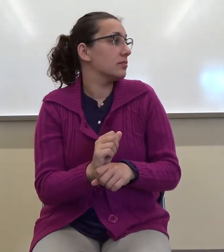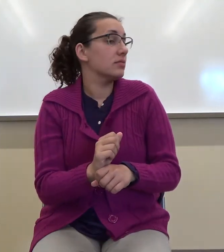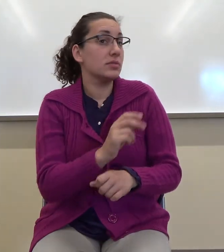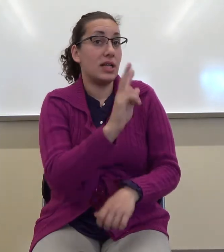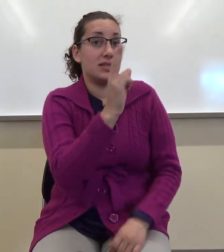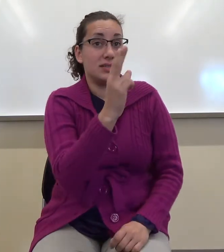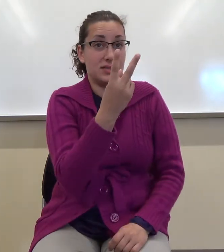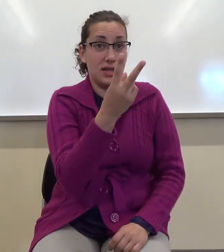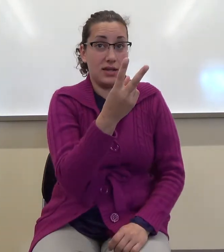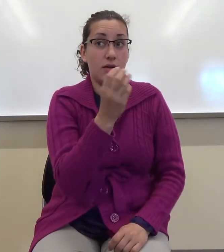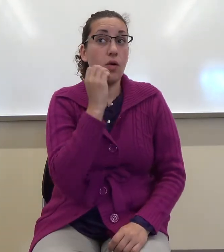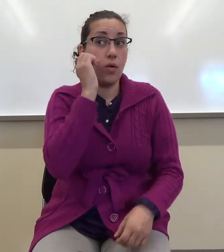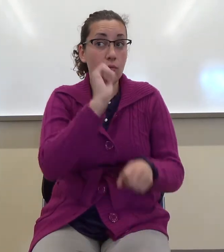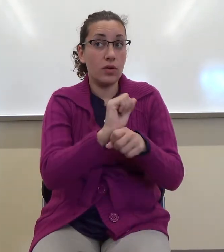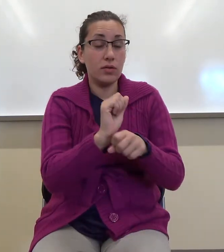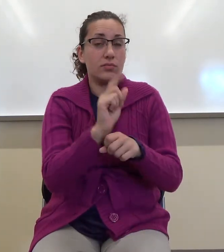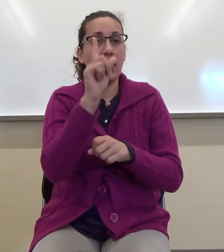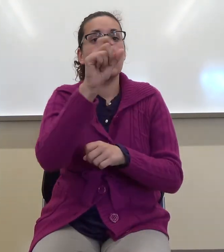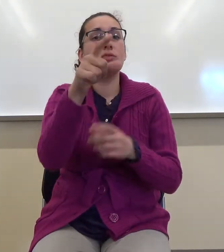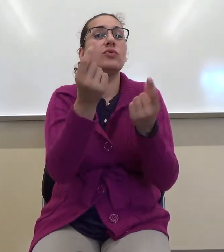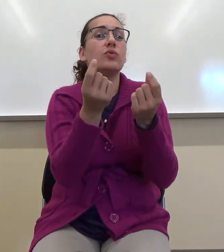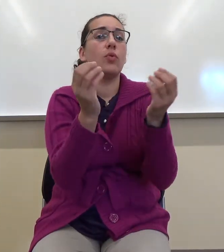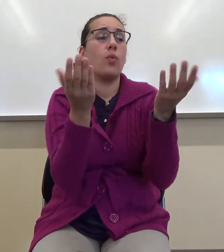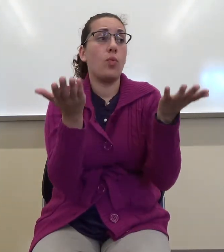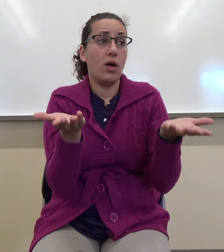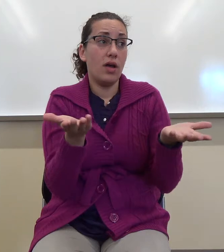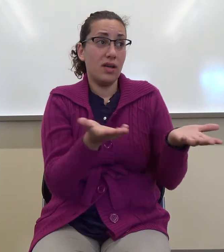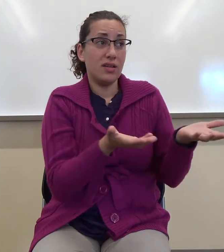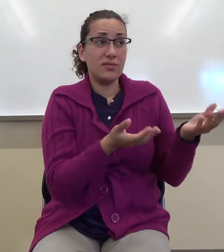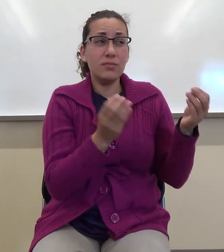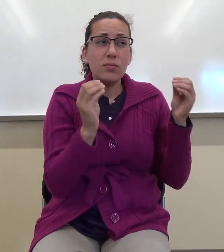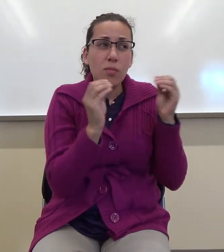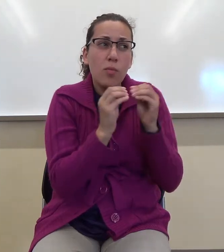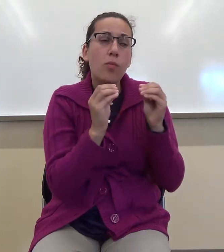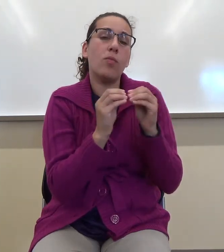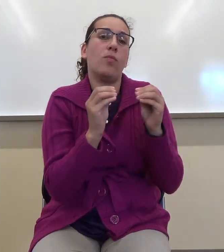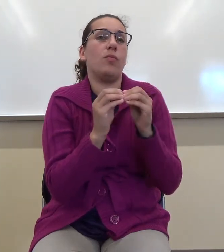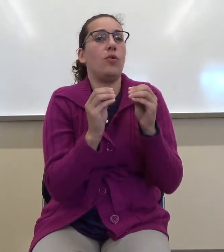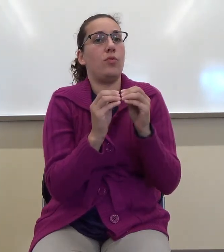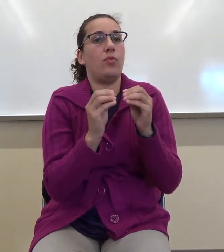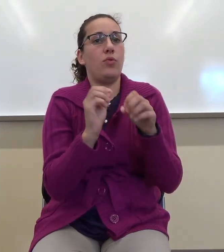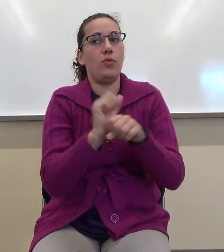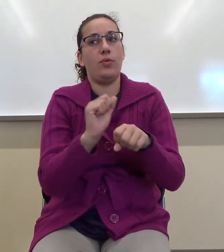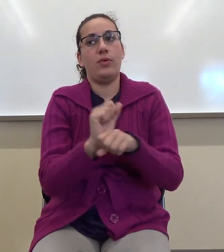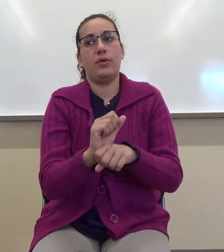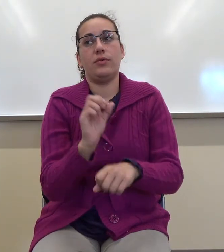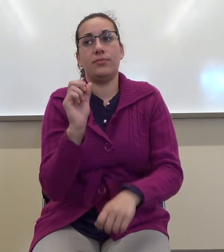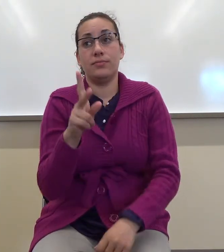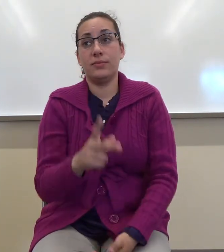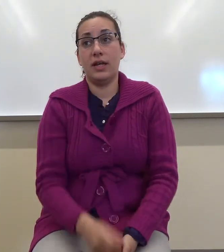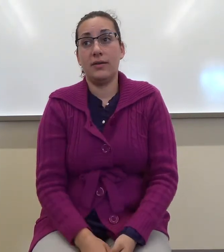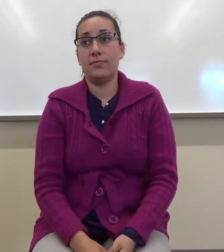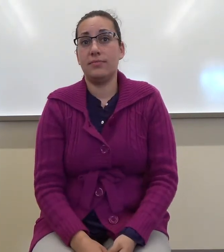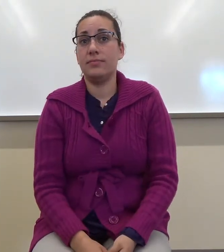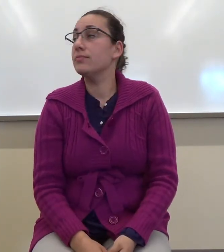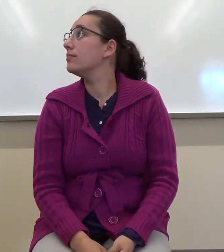for a little more work from you, as historically has happened. So this is what it looks like, our same